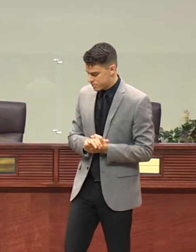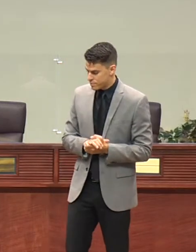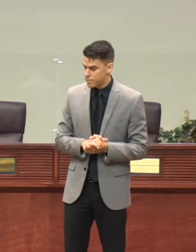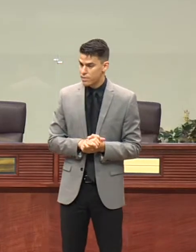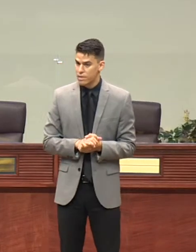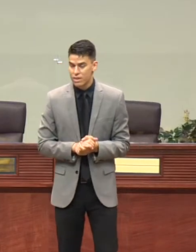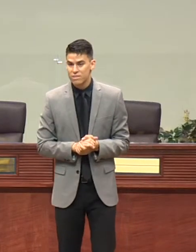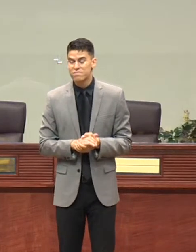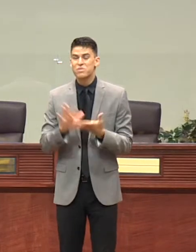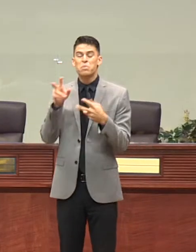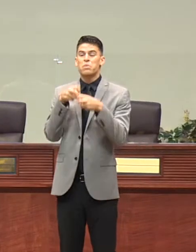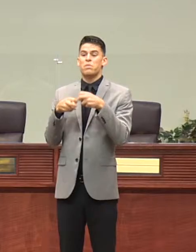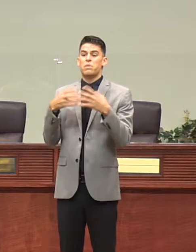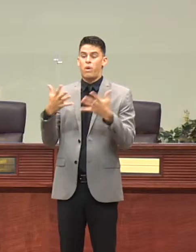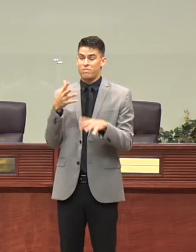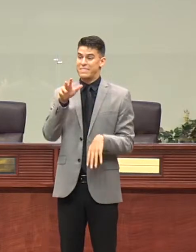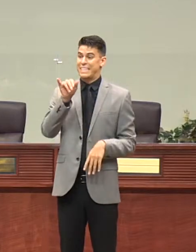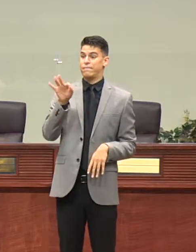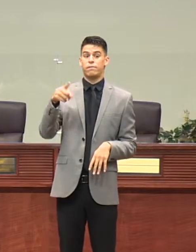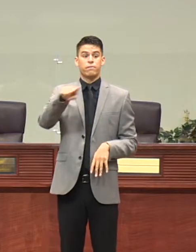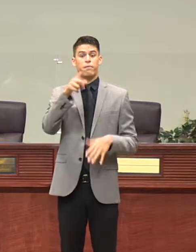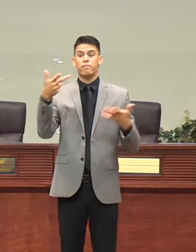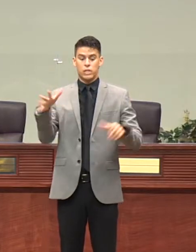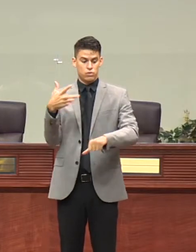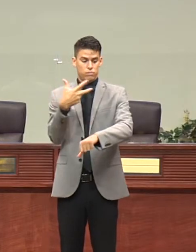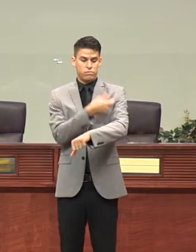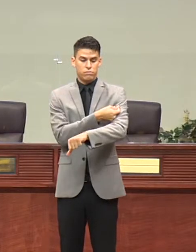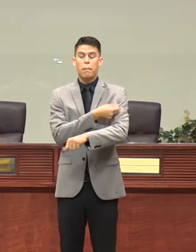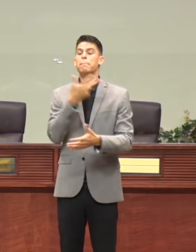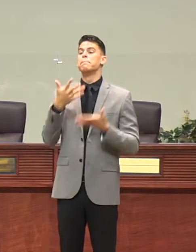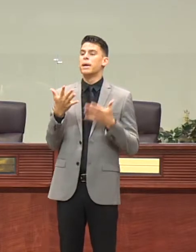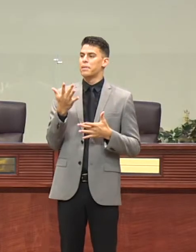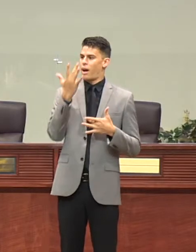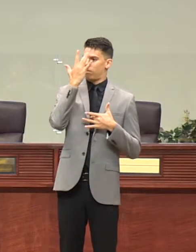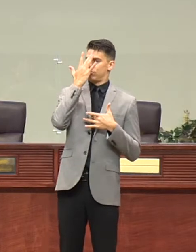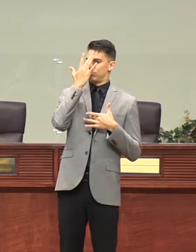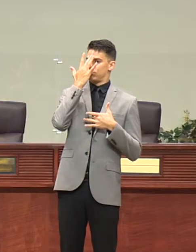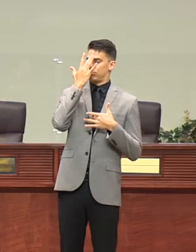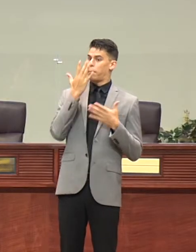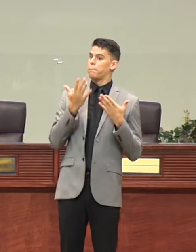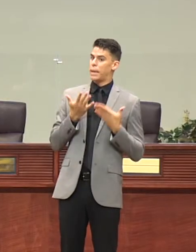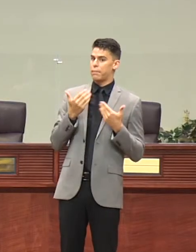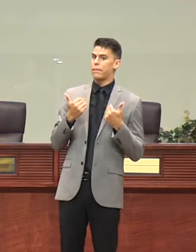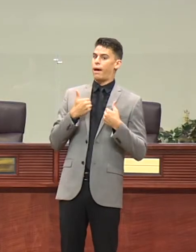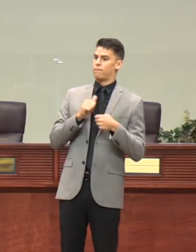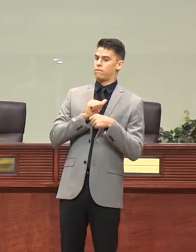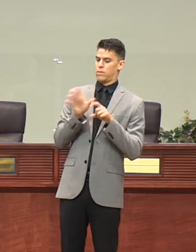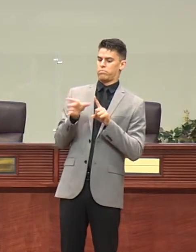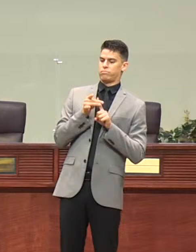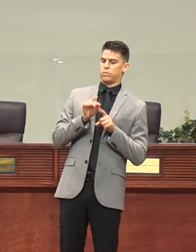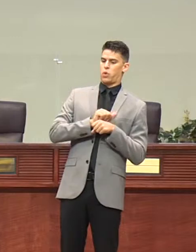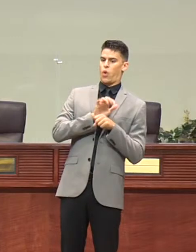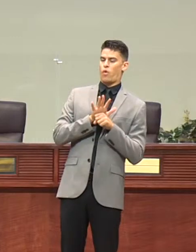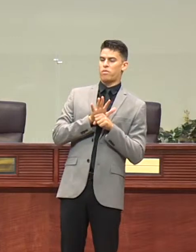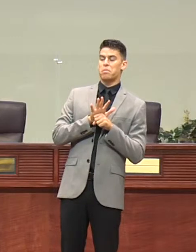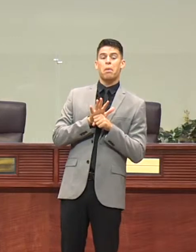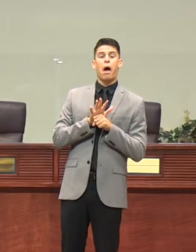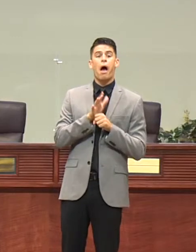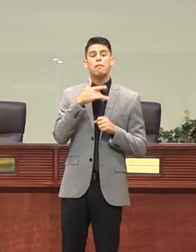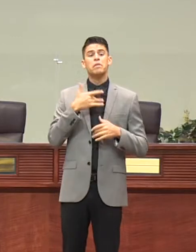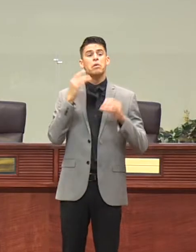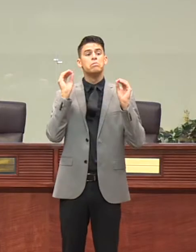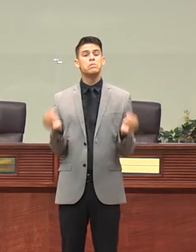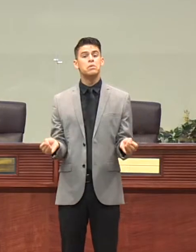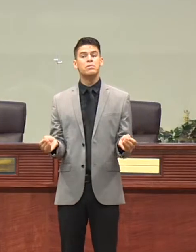you are vaccinated, it could be that you are infected and not feeling anything, because the vaccine is protecting you not to